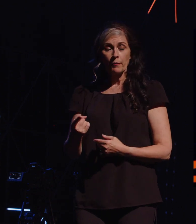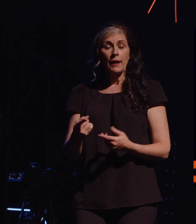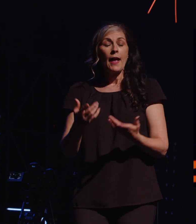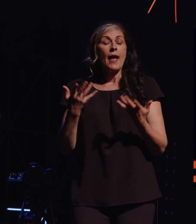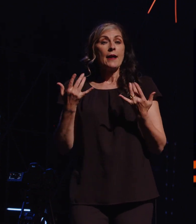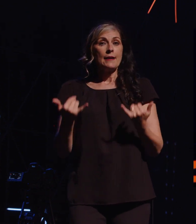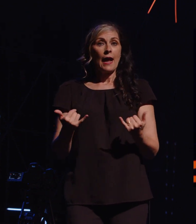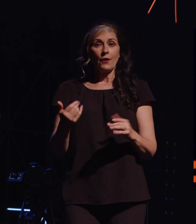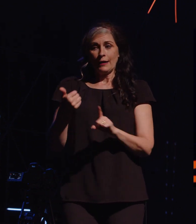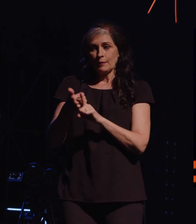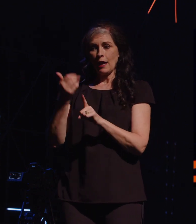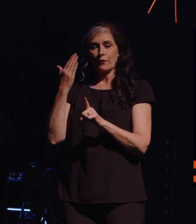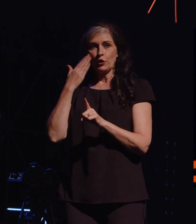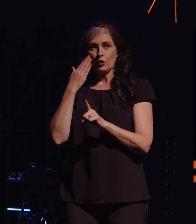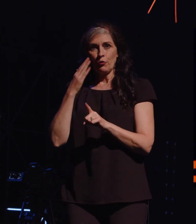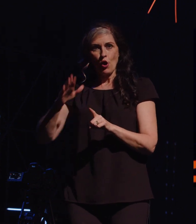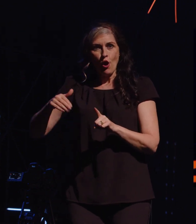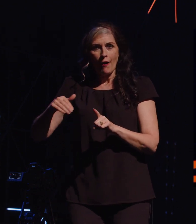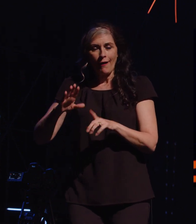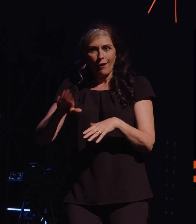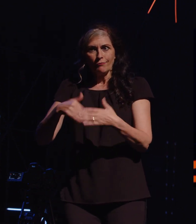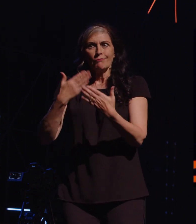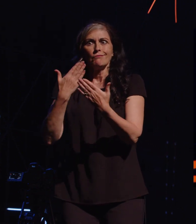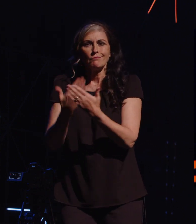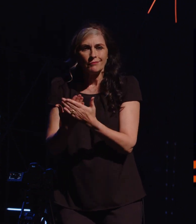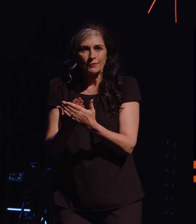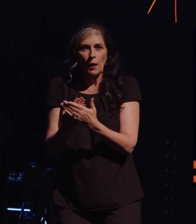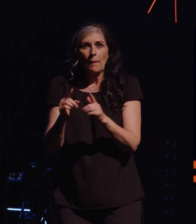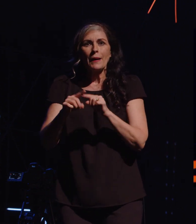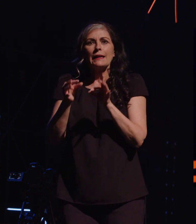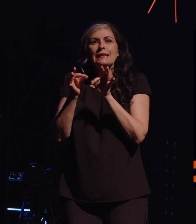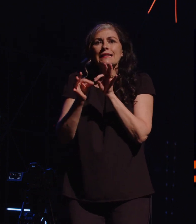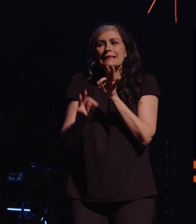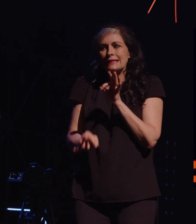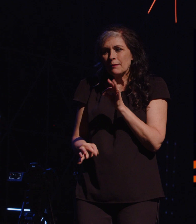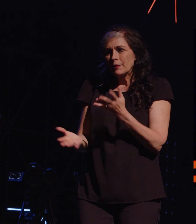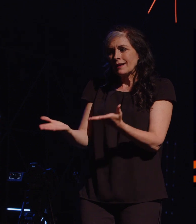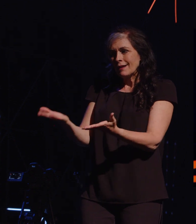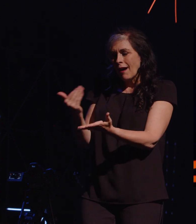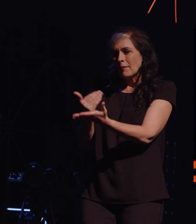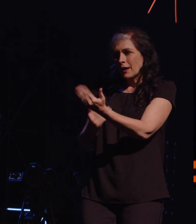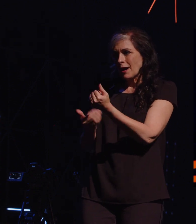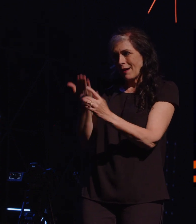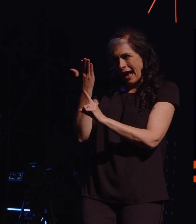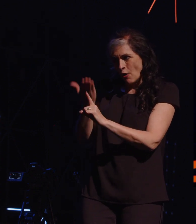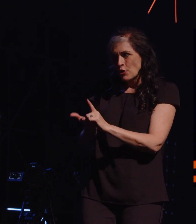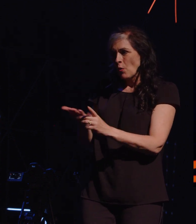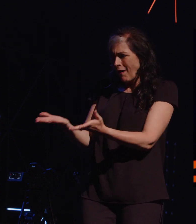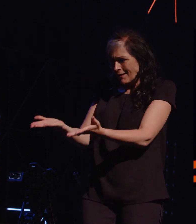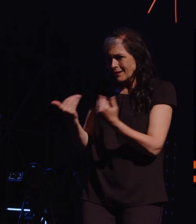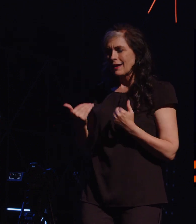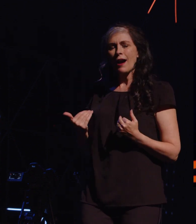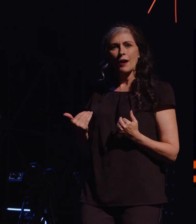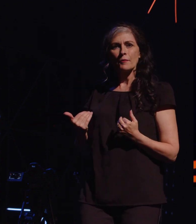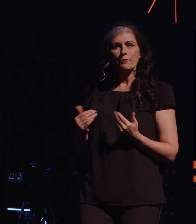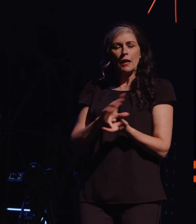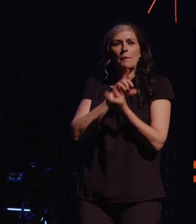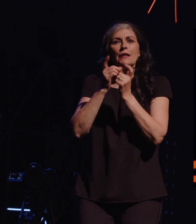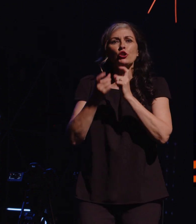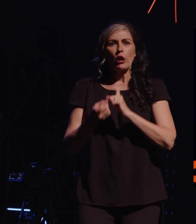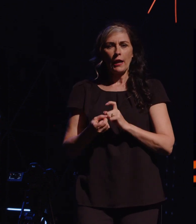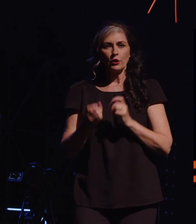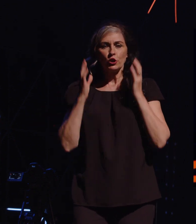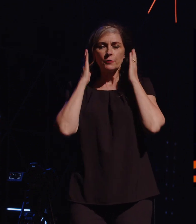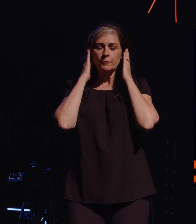thing, he knew they weren't there yet. He simply just wanted them to come as they are. Just come as you are and be changed by